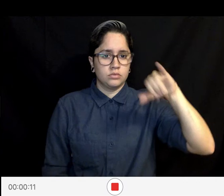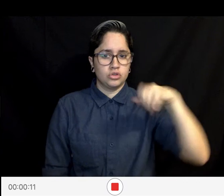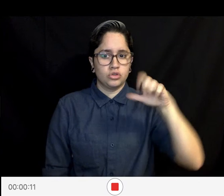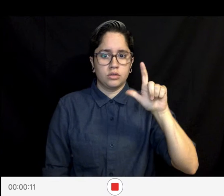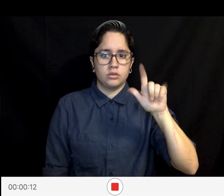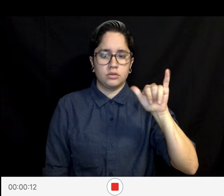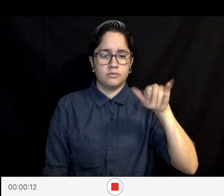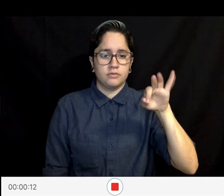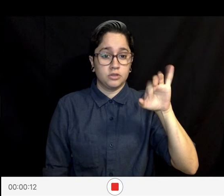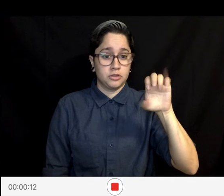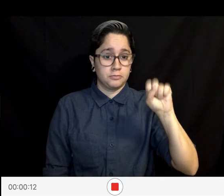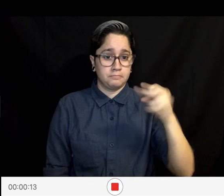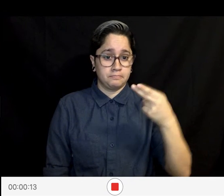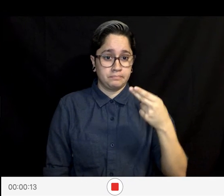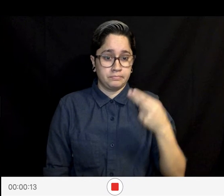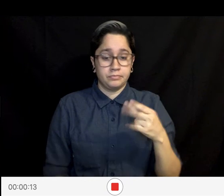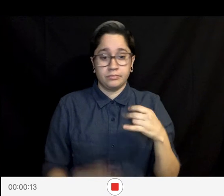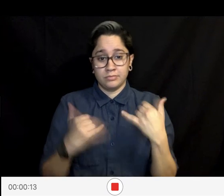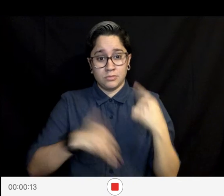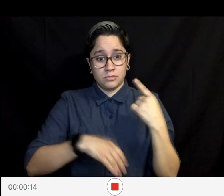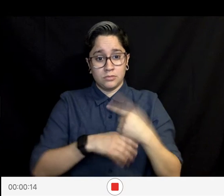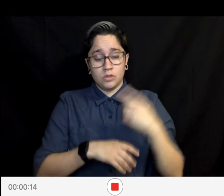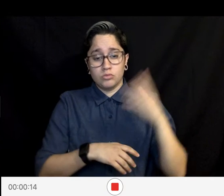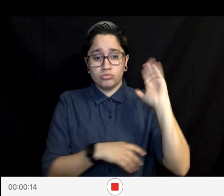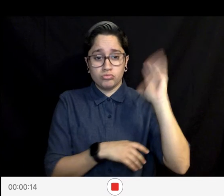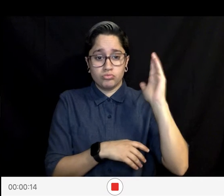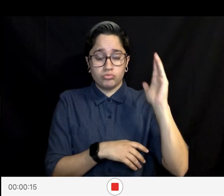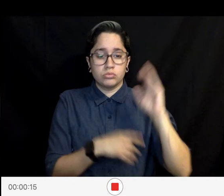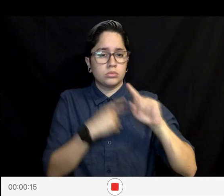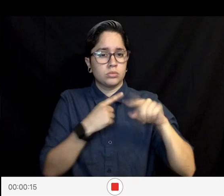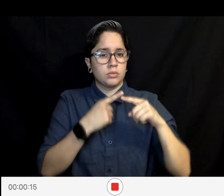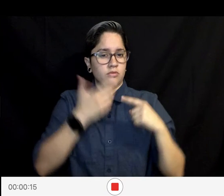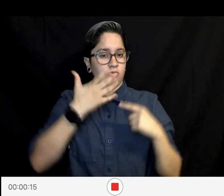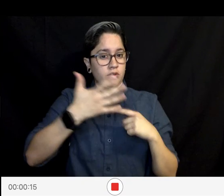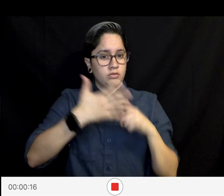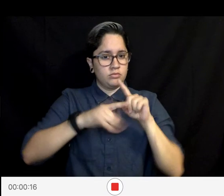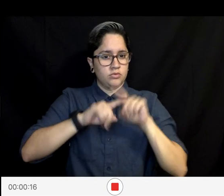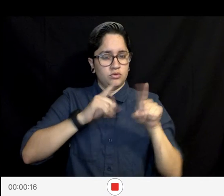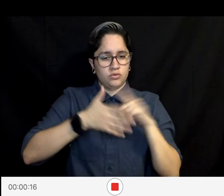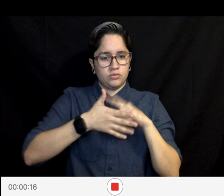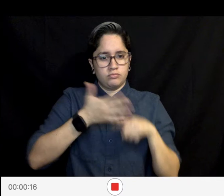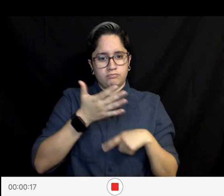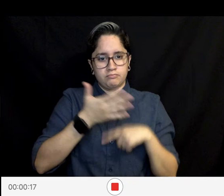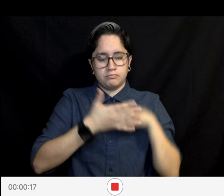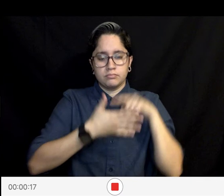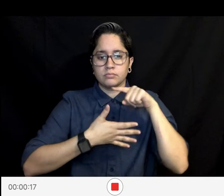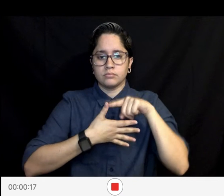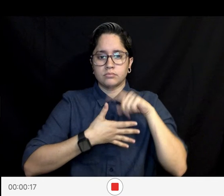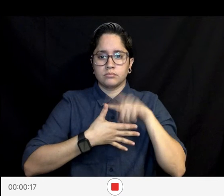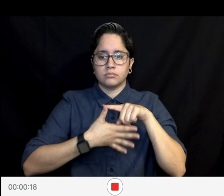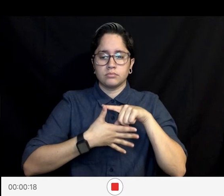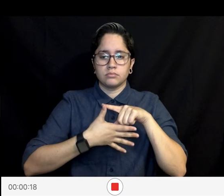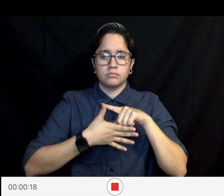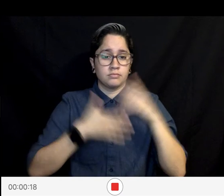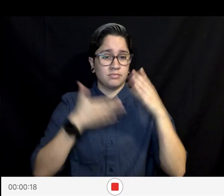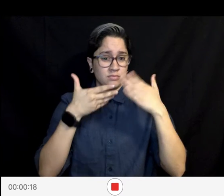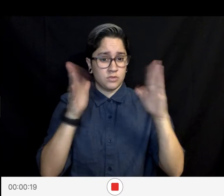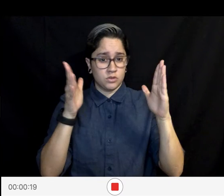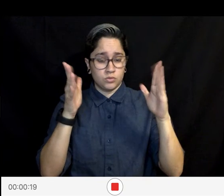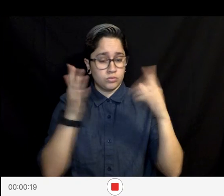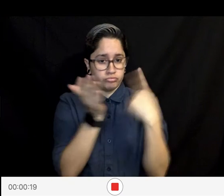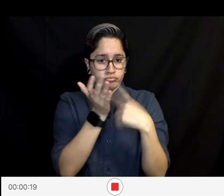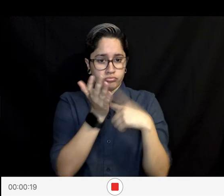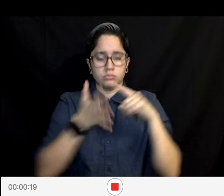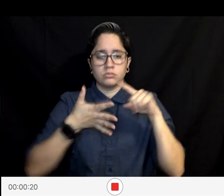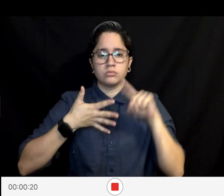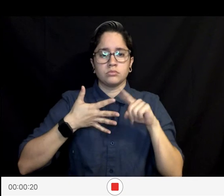of 5 major parts, including a general overview, the anatomy of a jellyfish, their habitats, their predators,